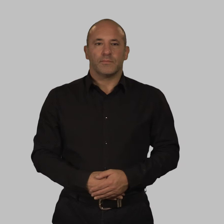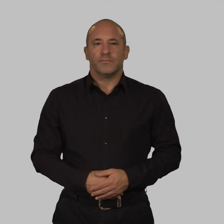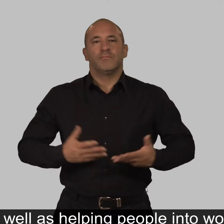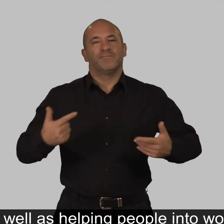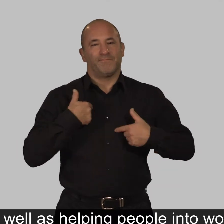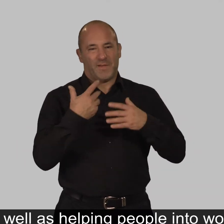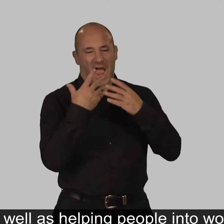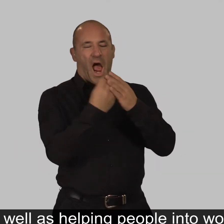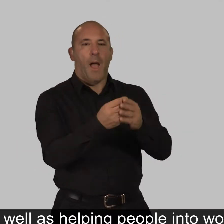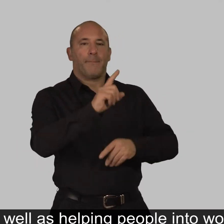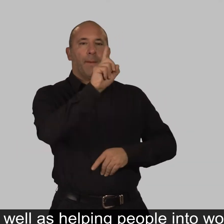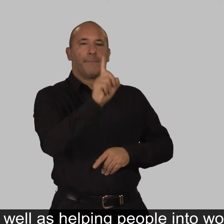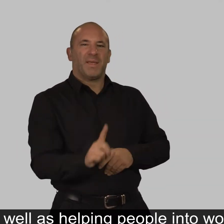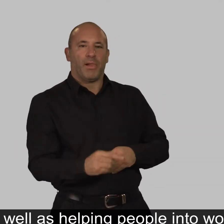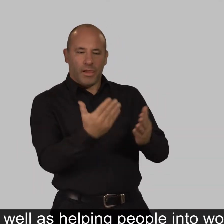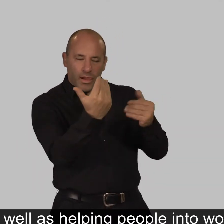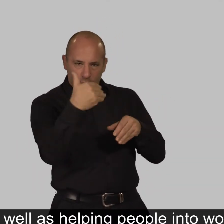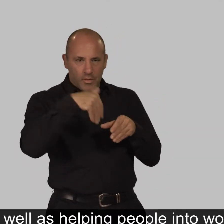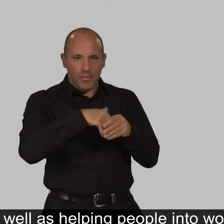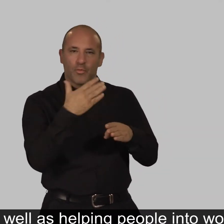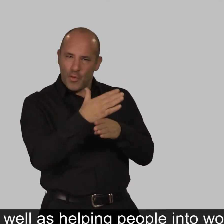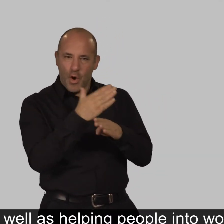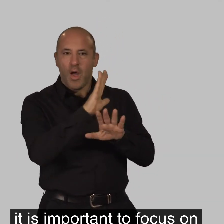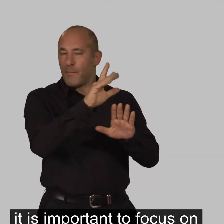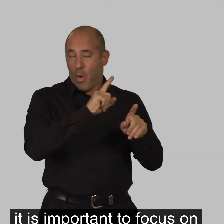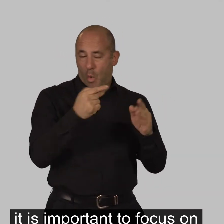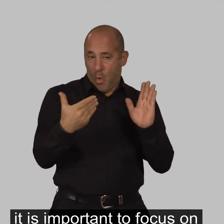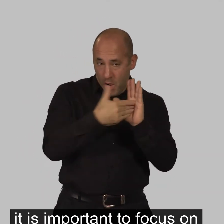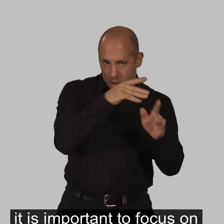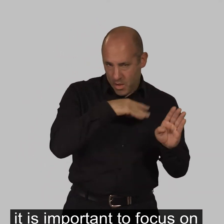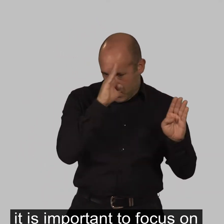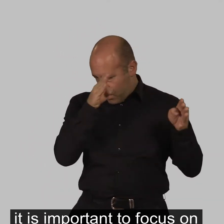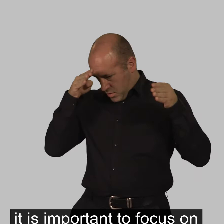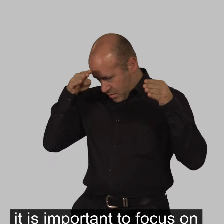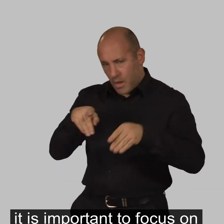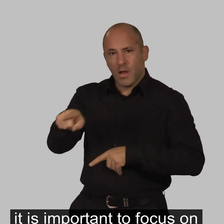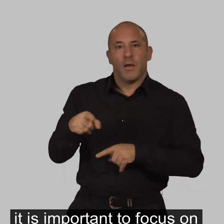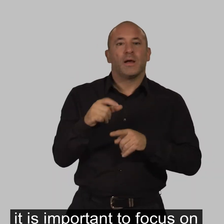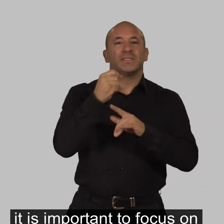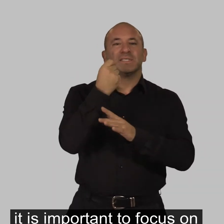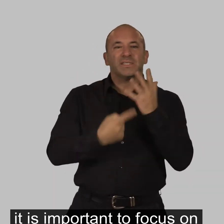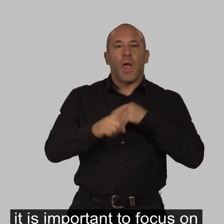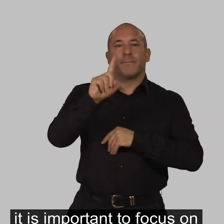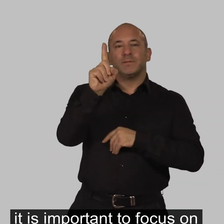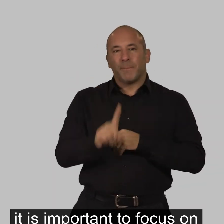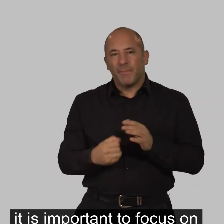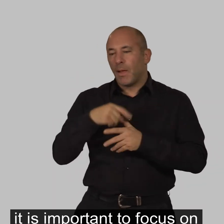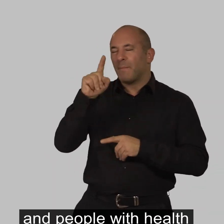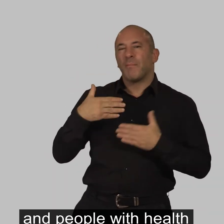As well as helping people into work, it is important to focus on helping disabled people